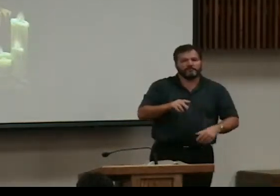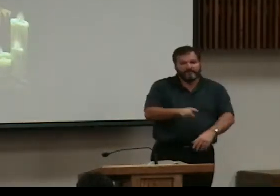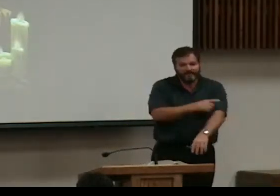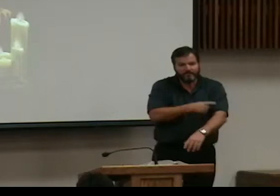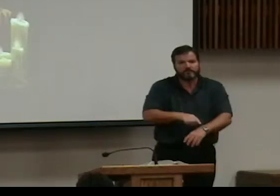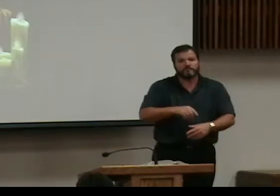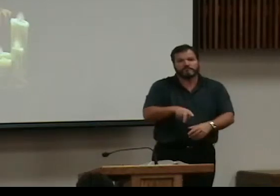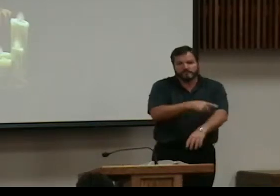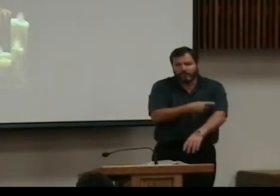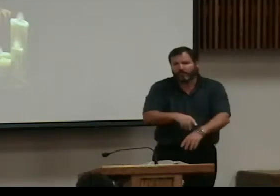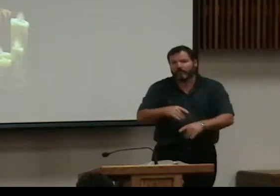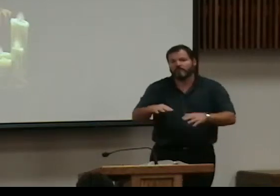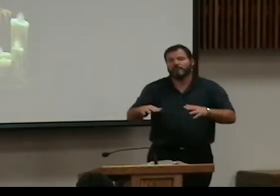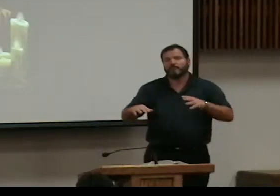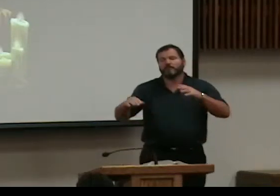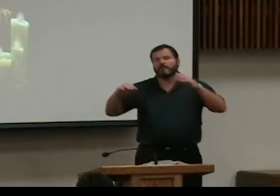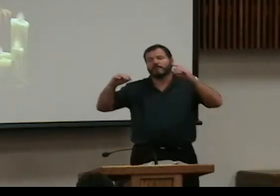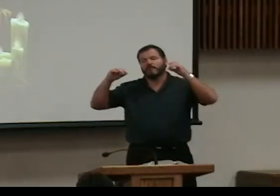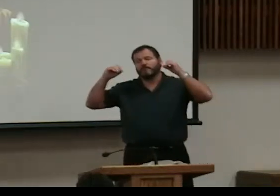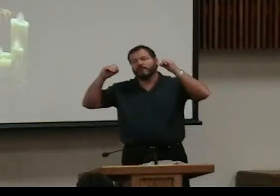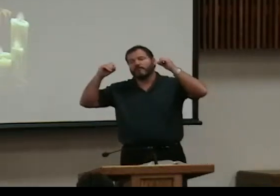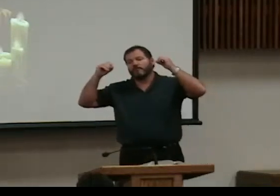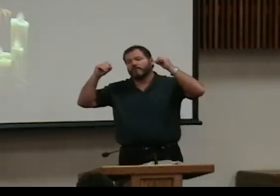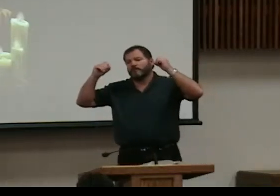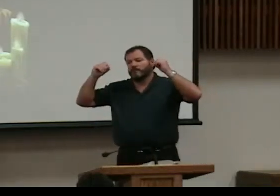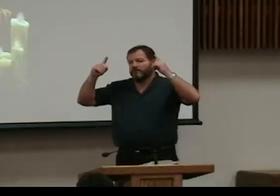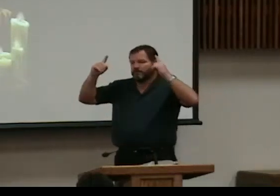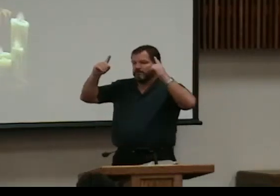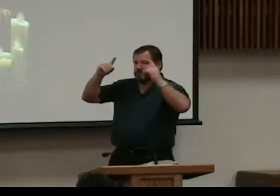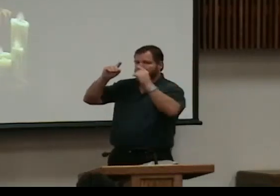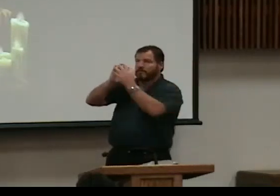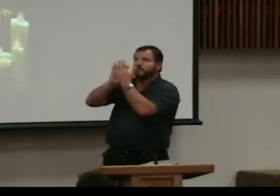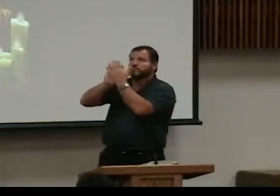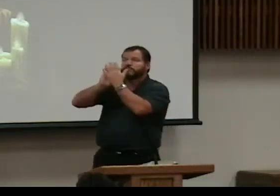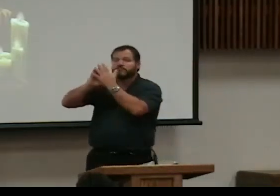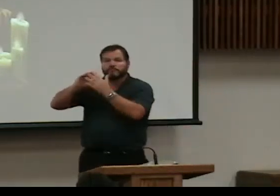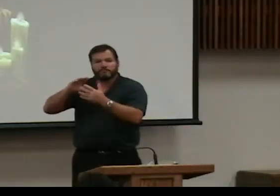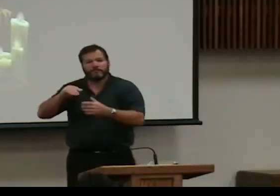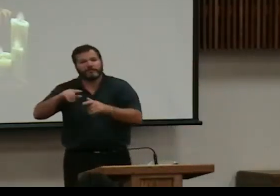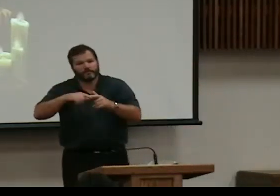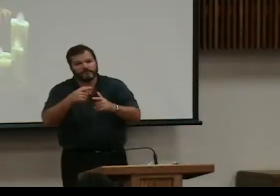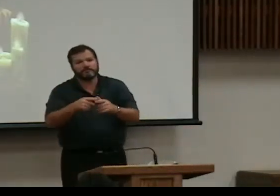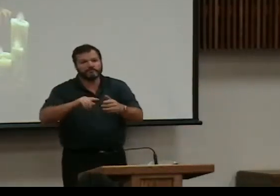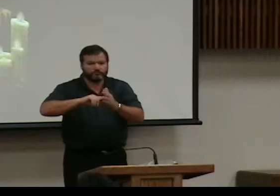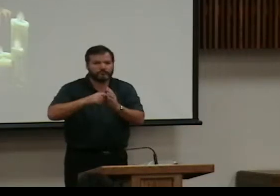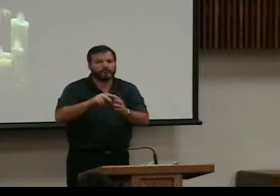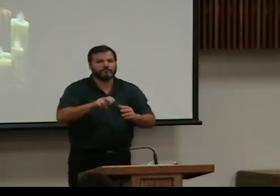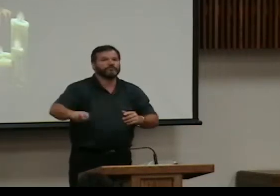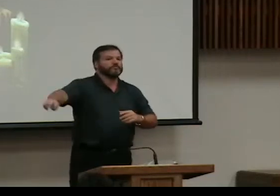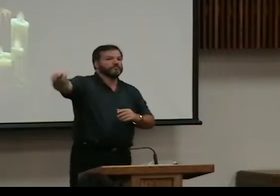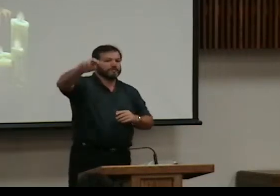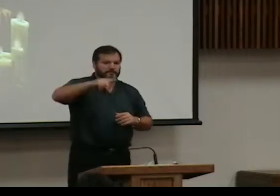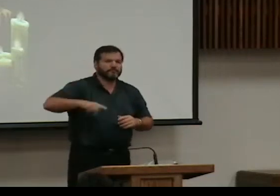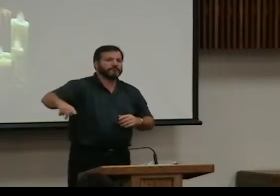the Son. He began to understand the Psalms and the Proverbs and what was said. That was the key.